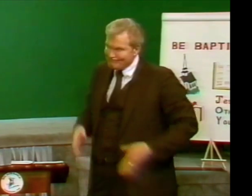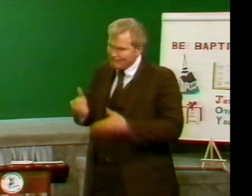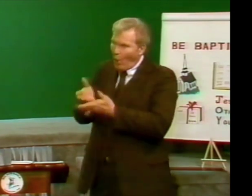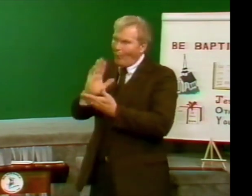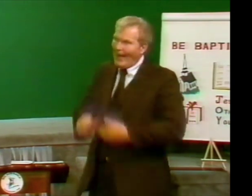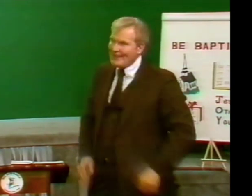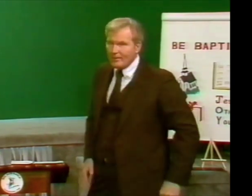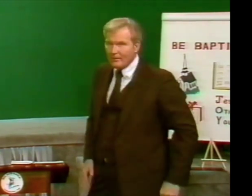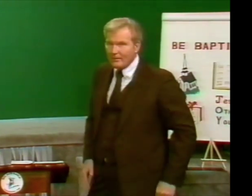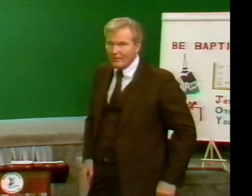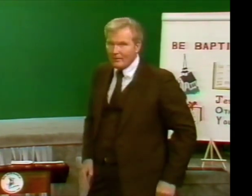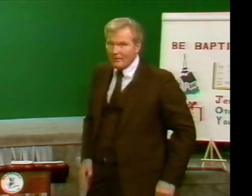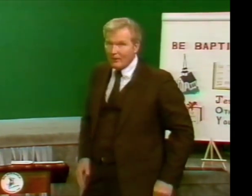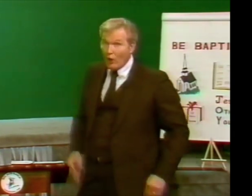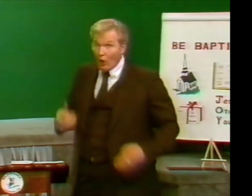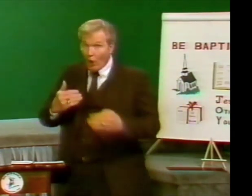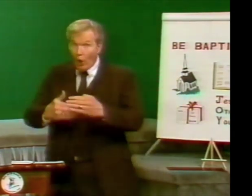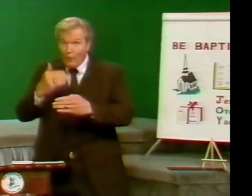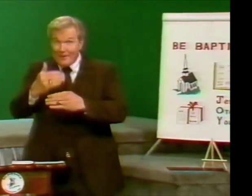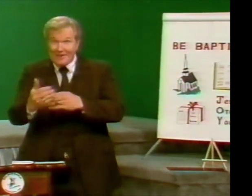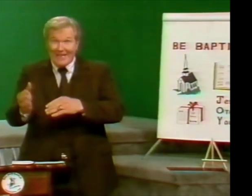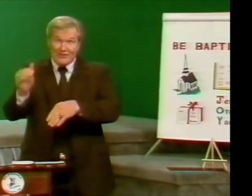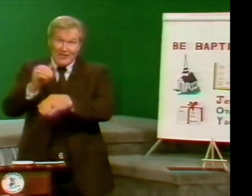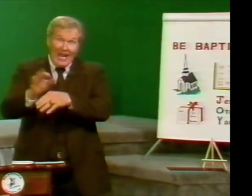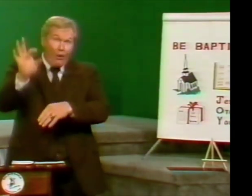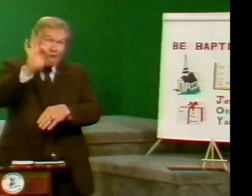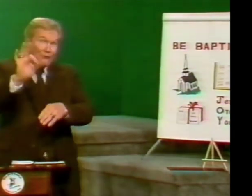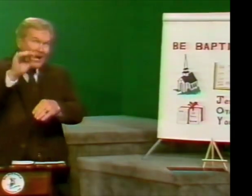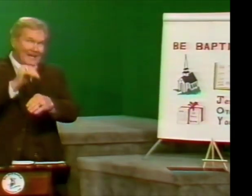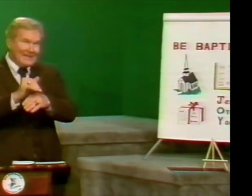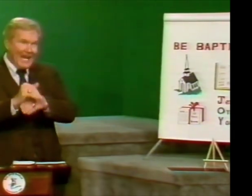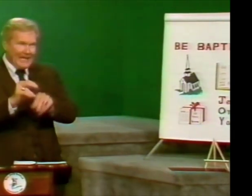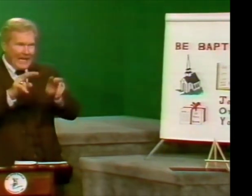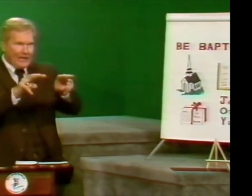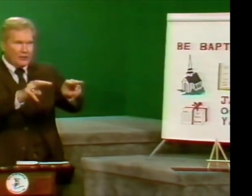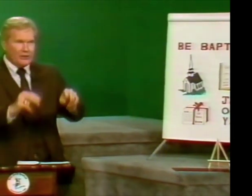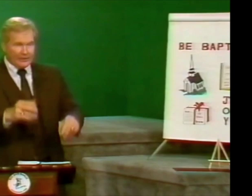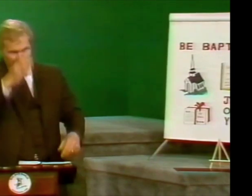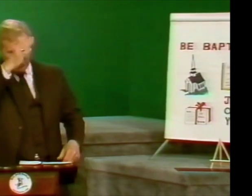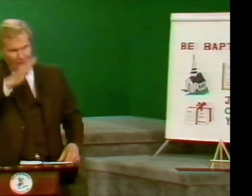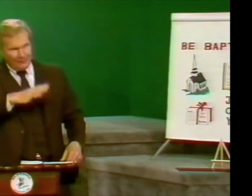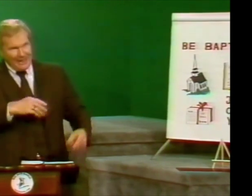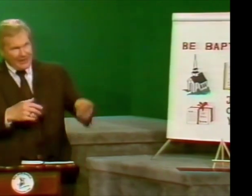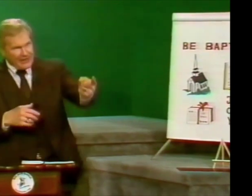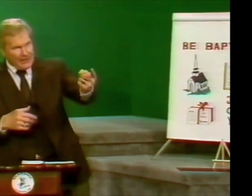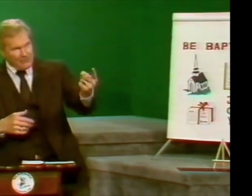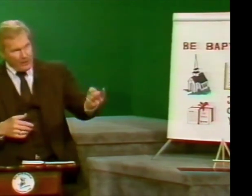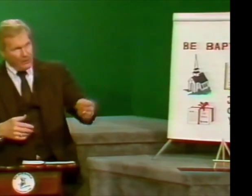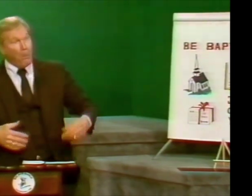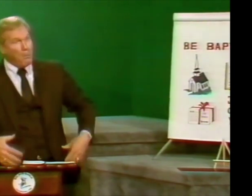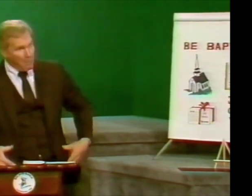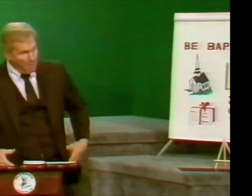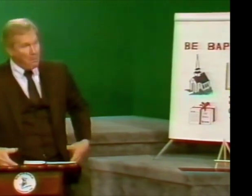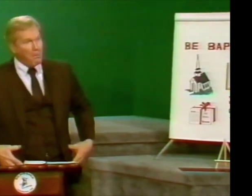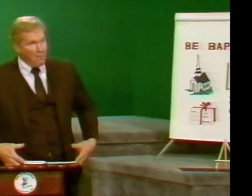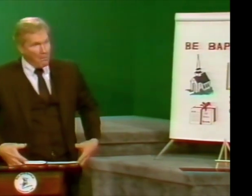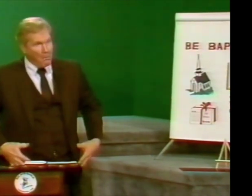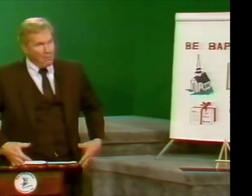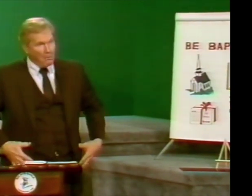all right. On the next night, on Friday night, I looked. The man came in.